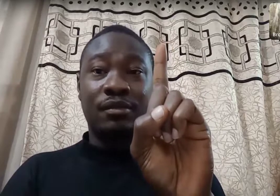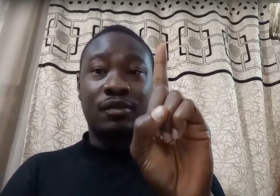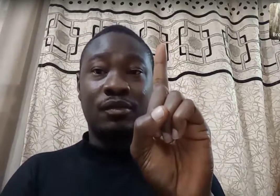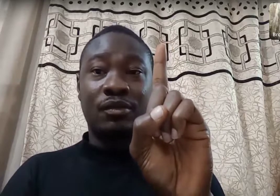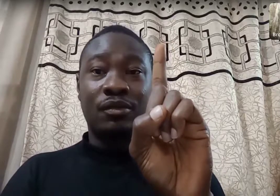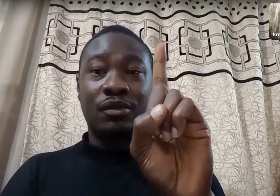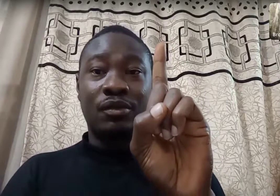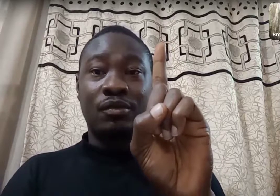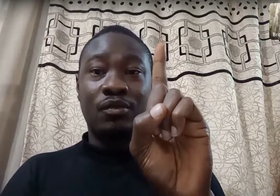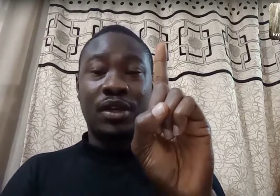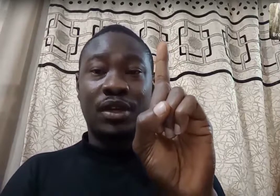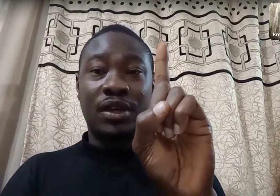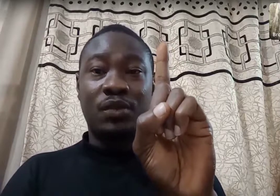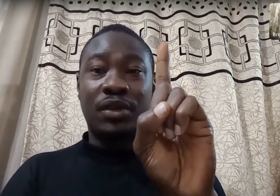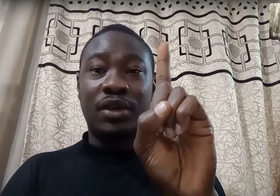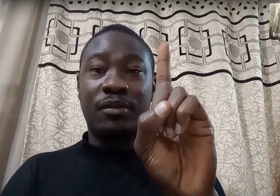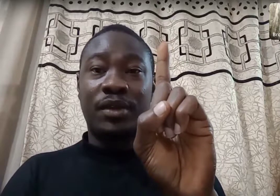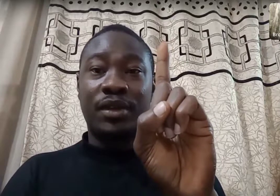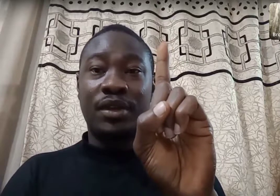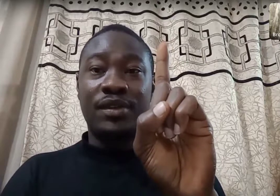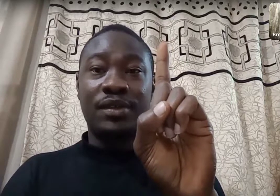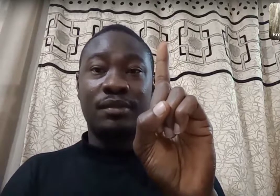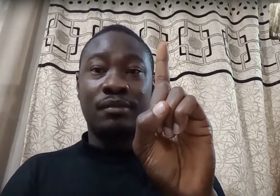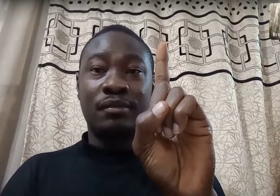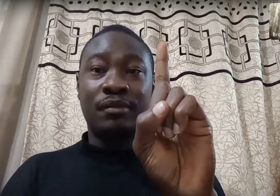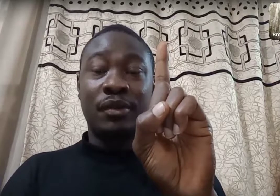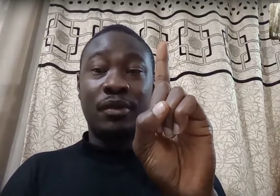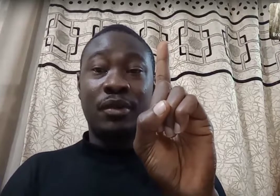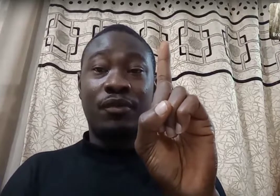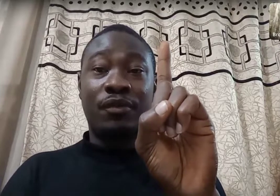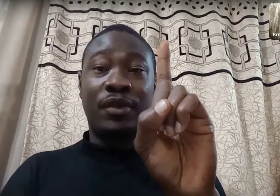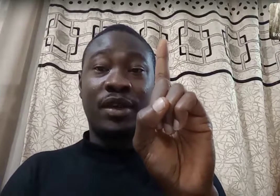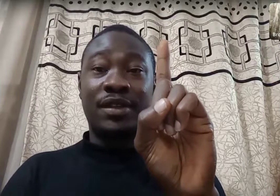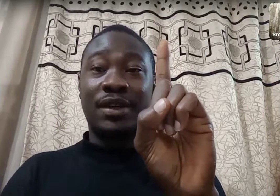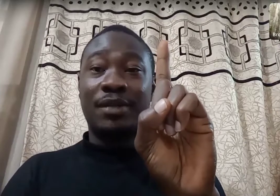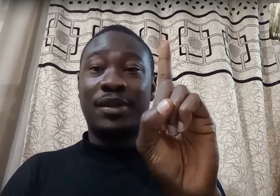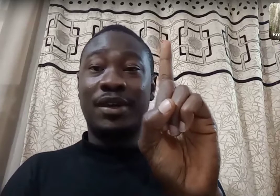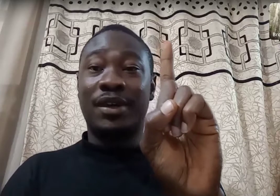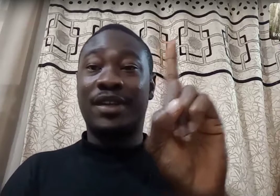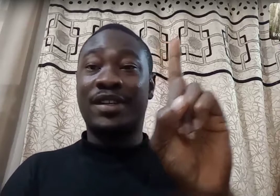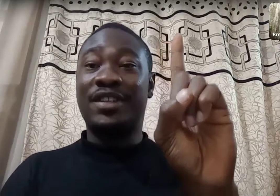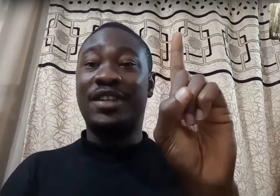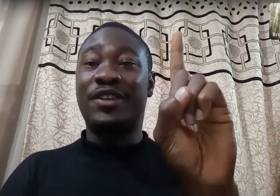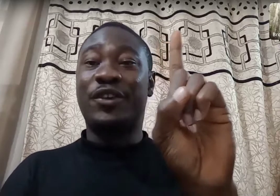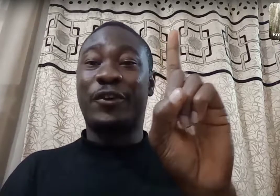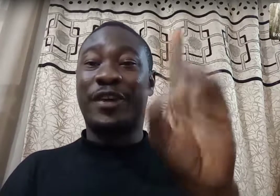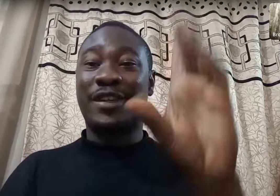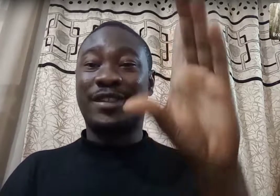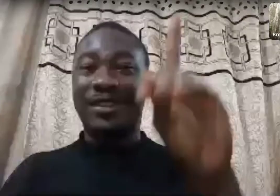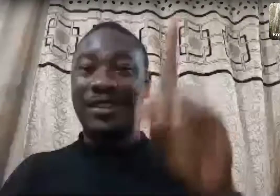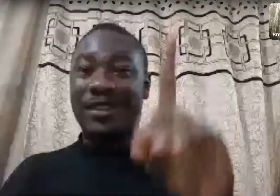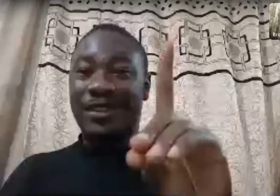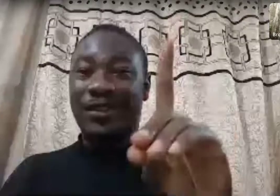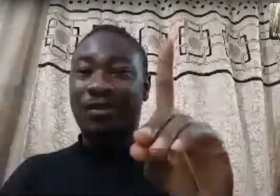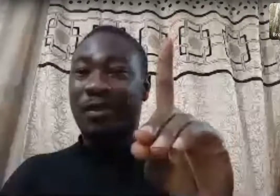Who can guess what the alphabet is? If you've guessed letter D, you're correct. You remember this is